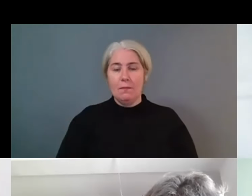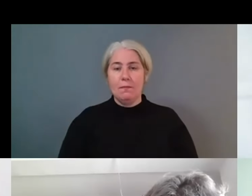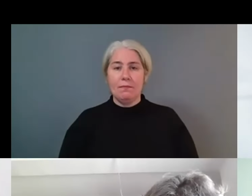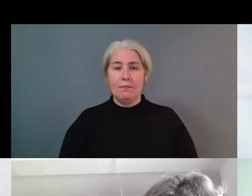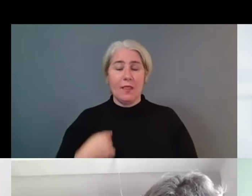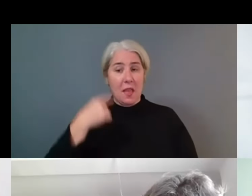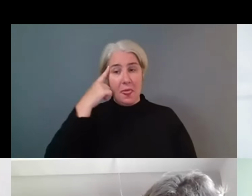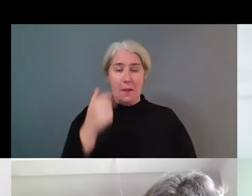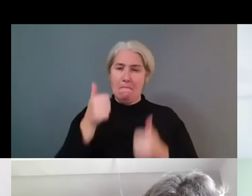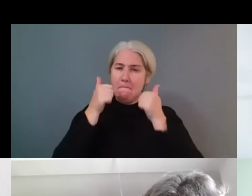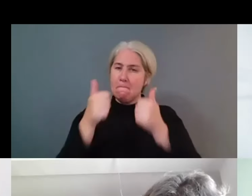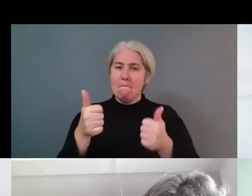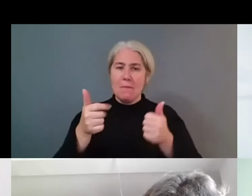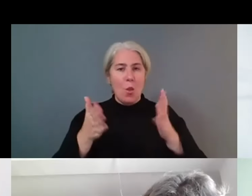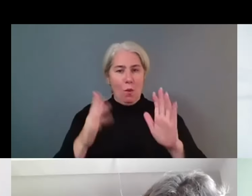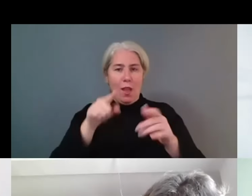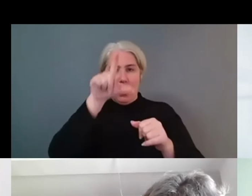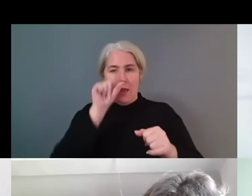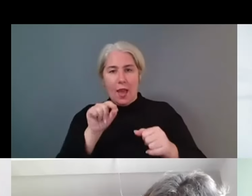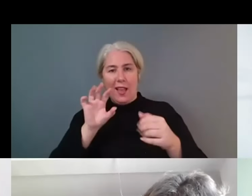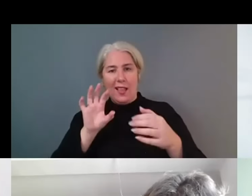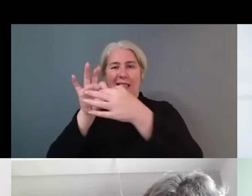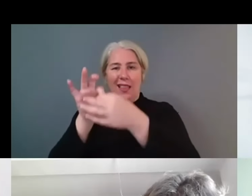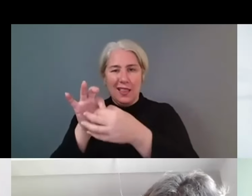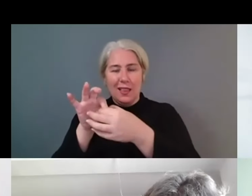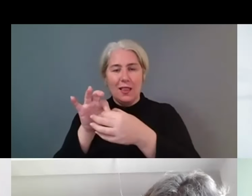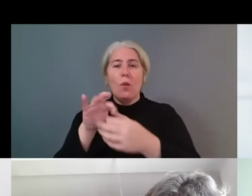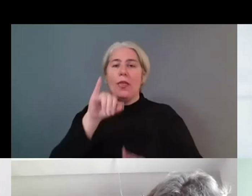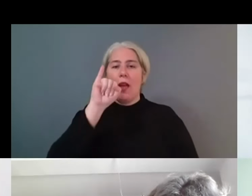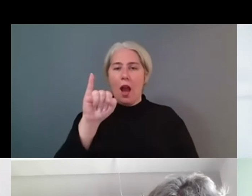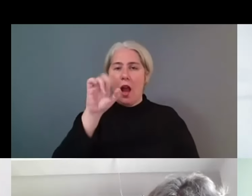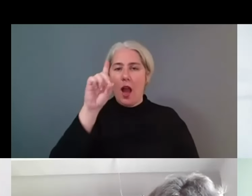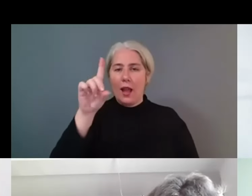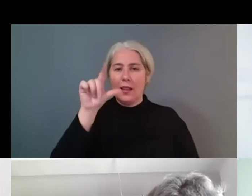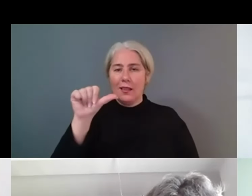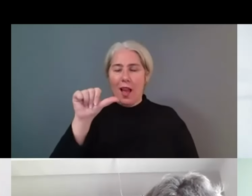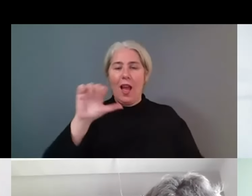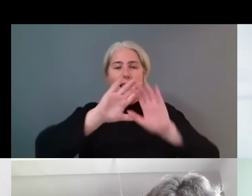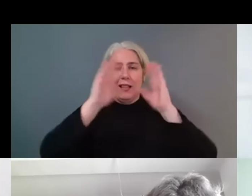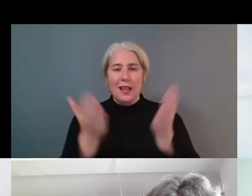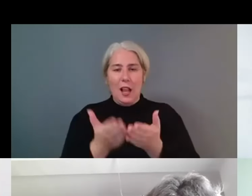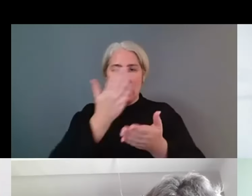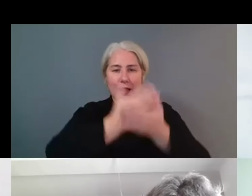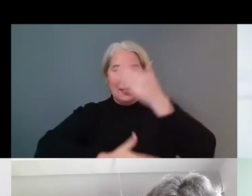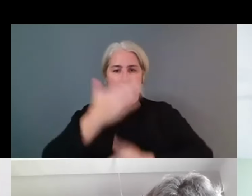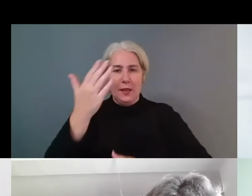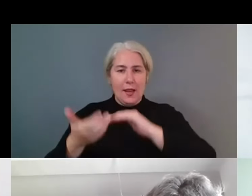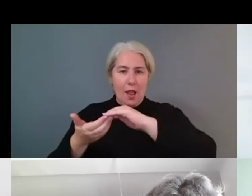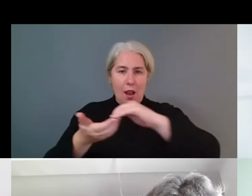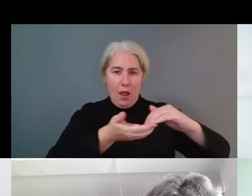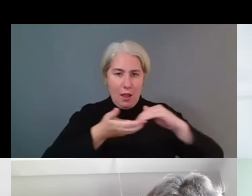is to connect to International Disability Alliance and to participate in